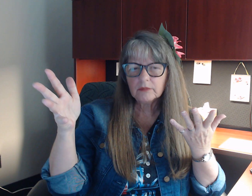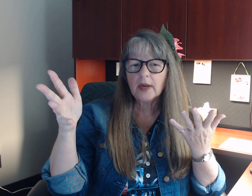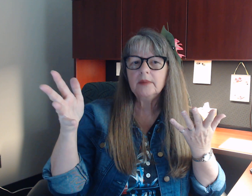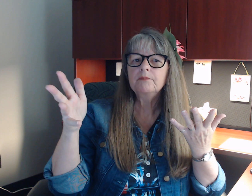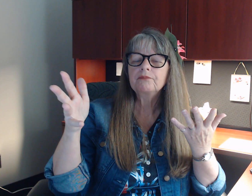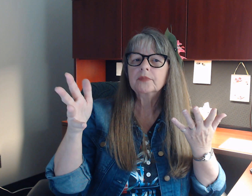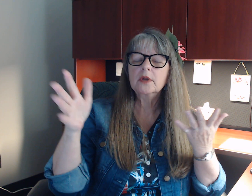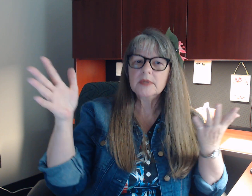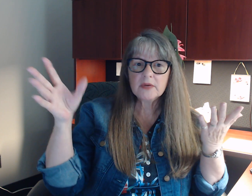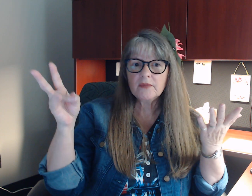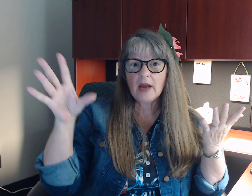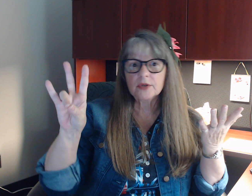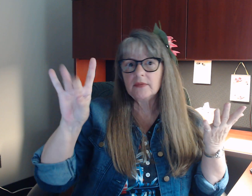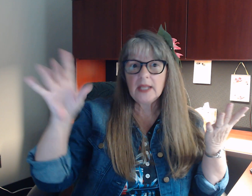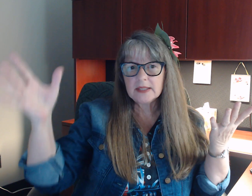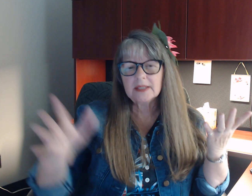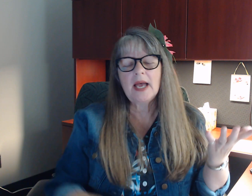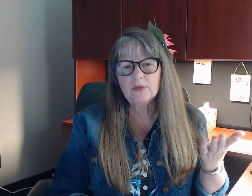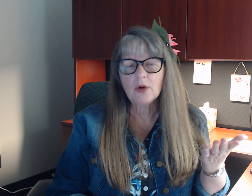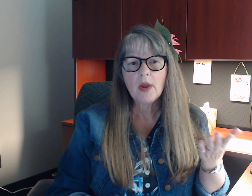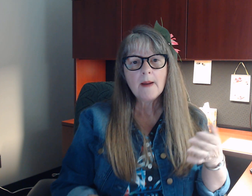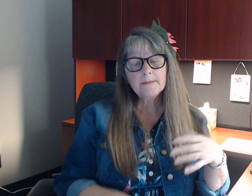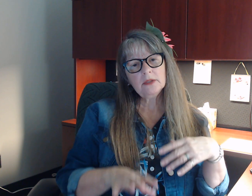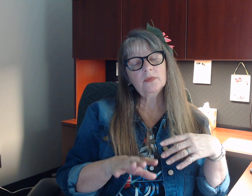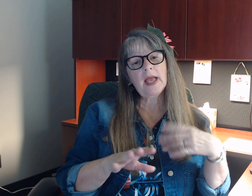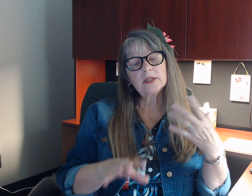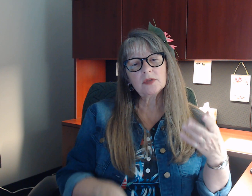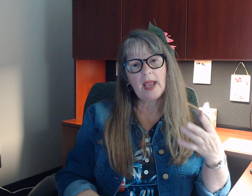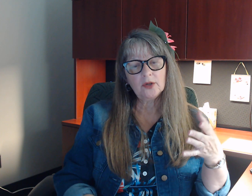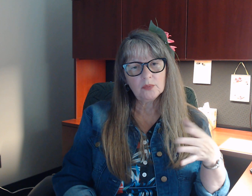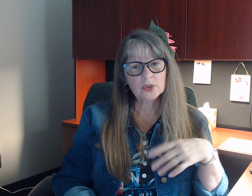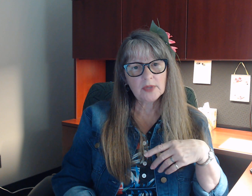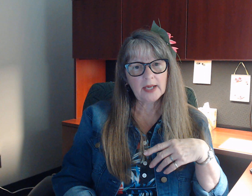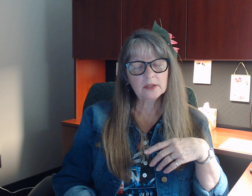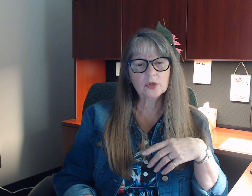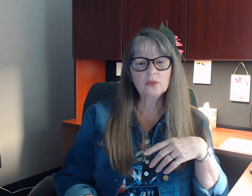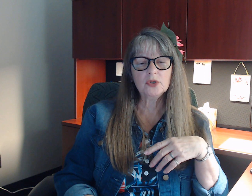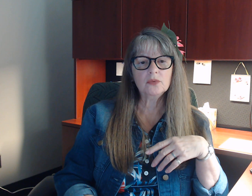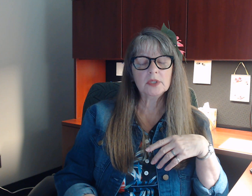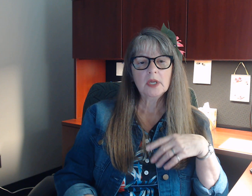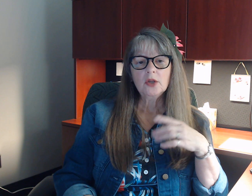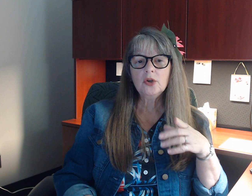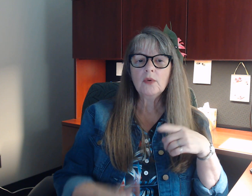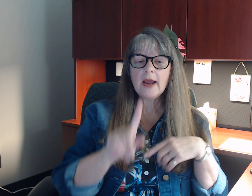right? Could have been 75 or 78 cents. I don't know. But that's how you would do that. So you would do you don't have to